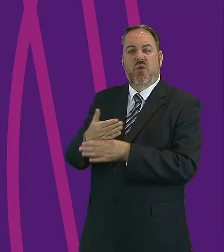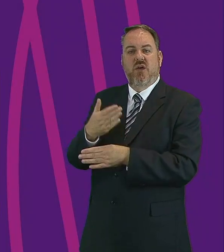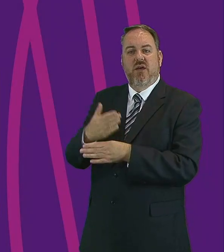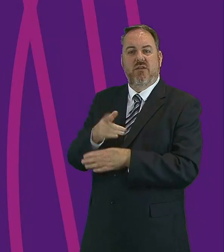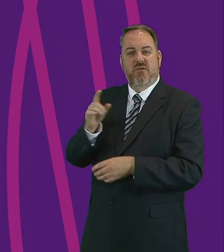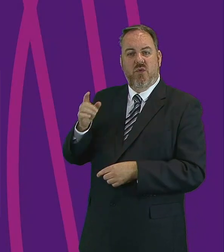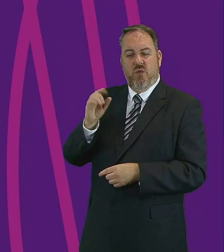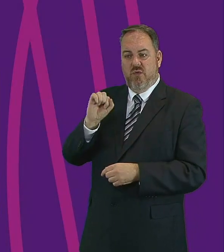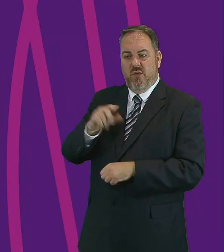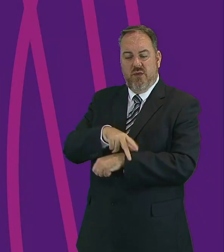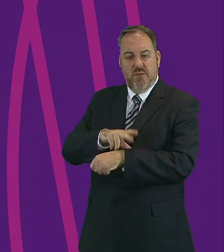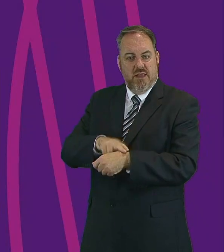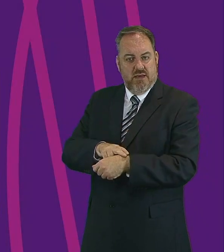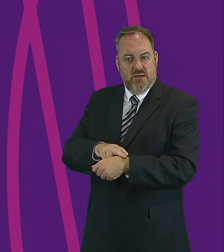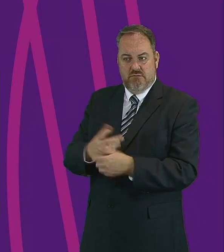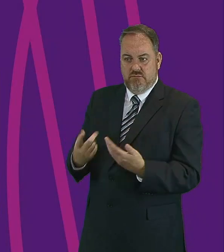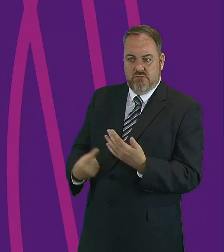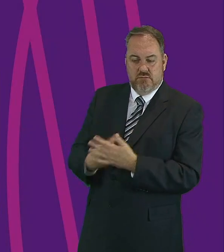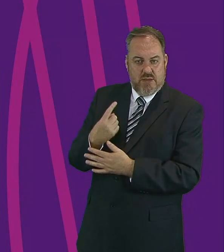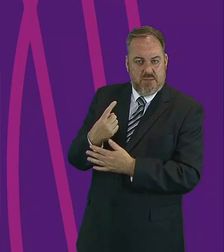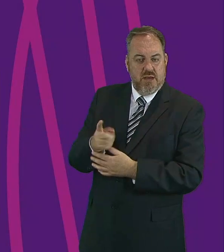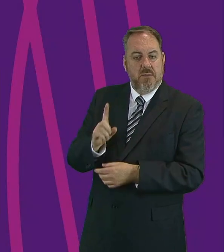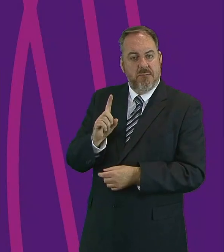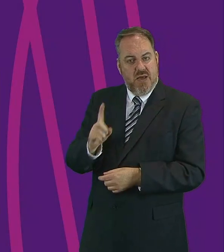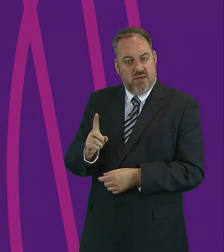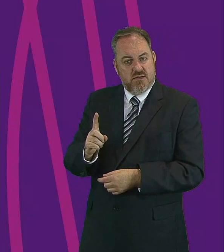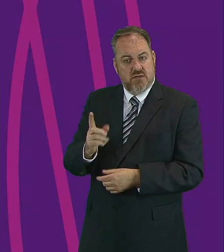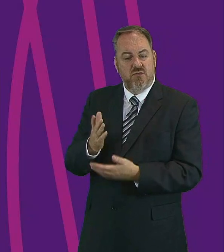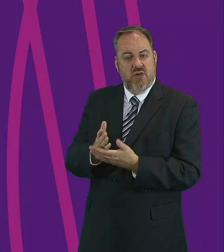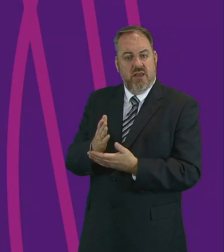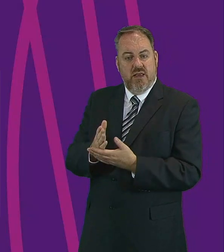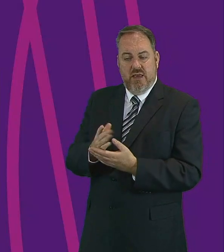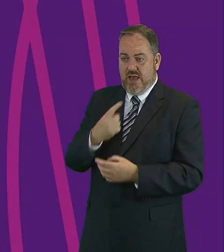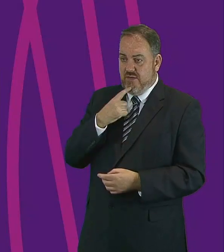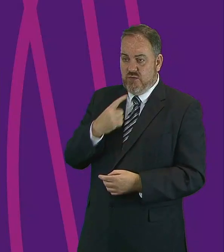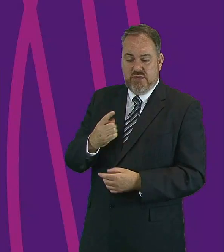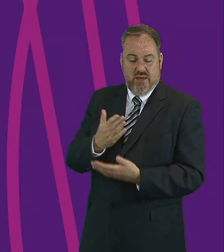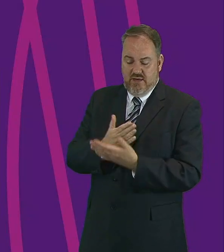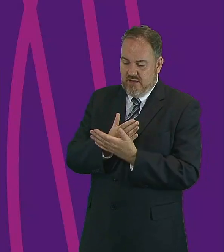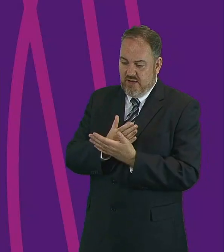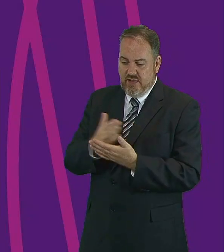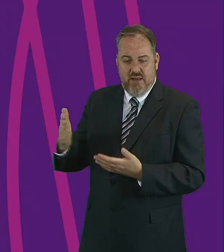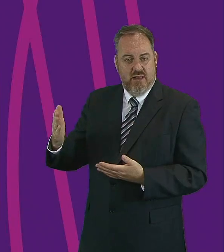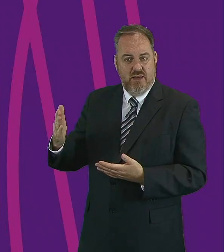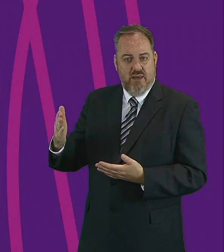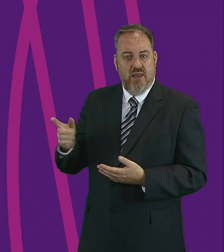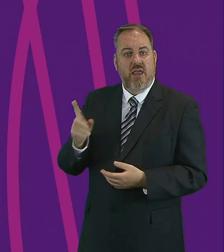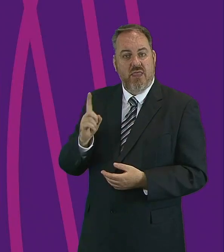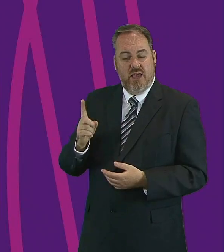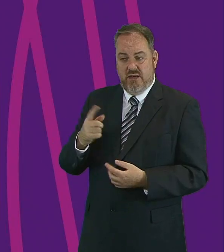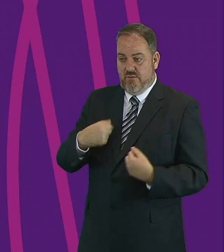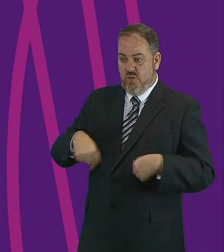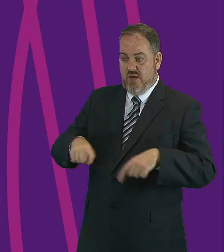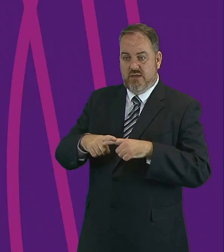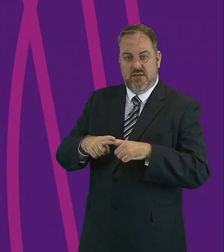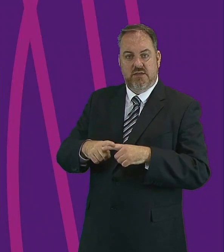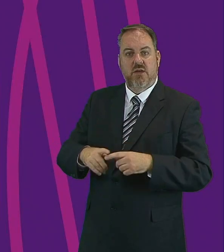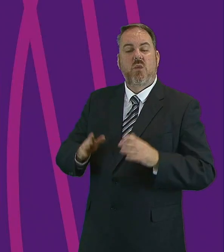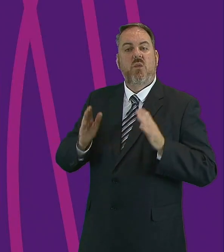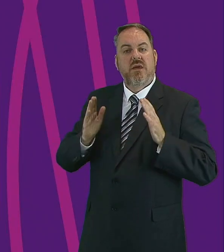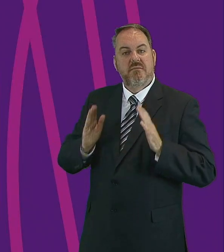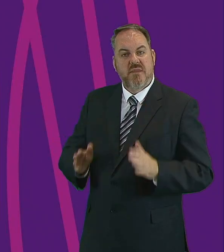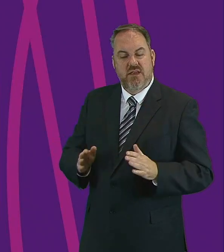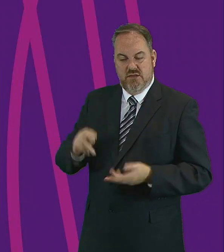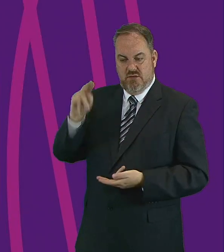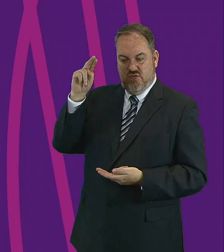to do things in a parliament. I do, and I make no apology for this, think it is really important that as a society we do more to tackle hate